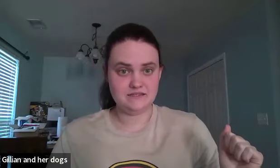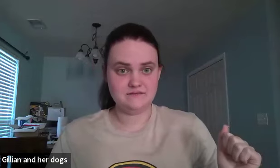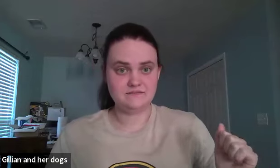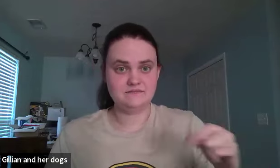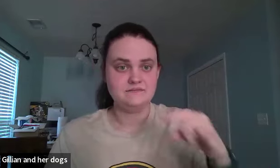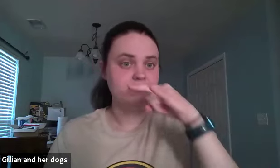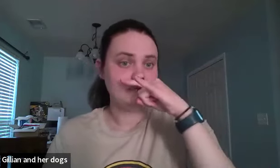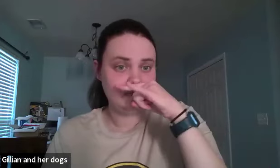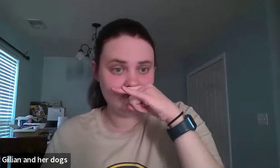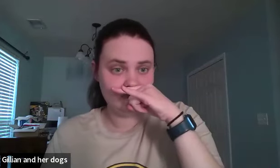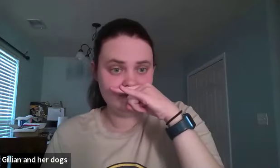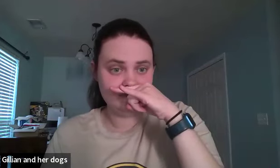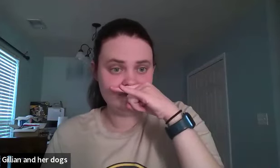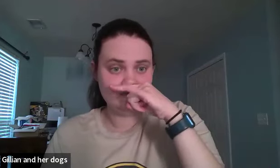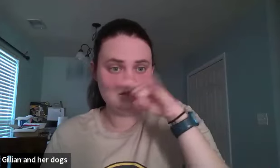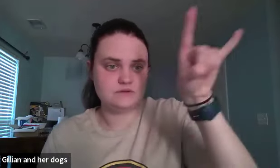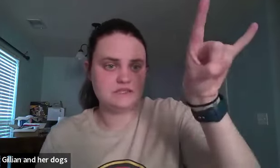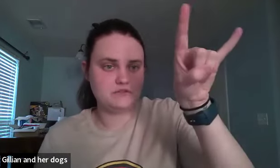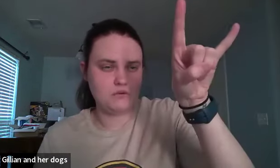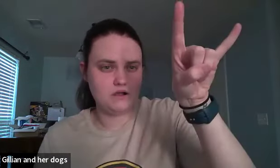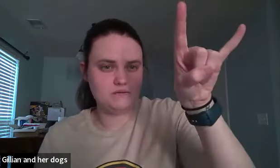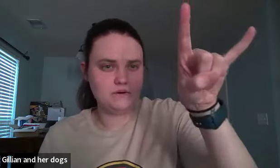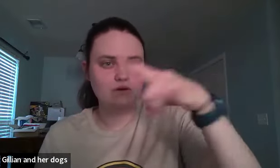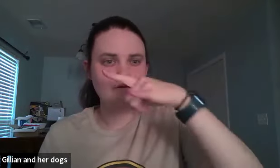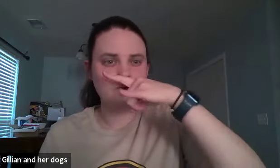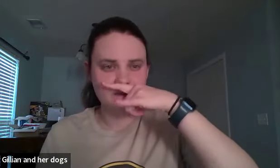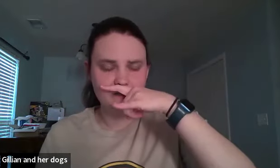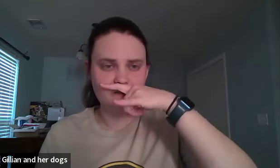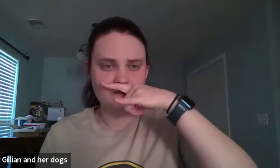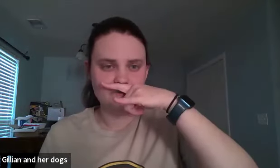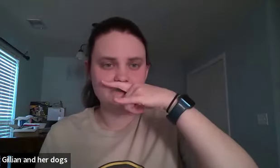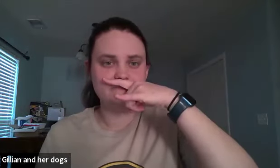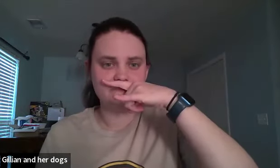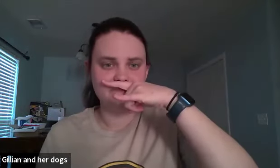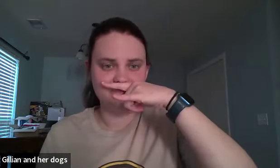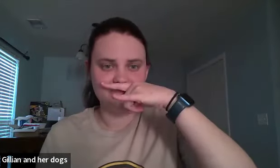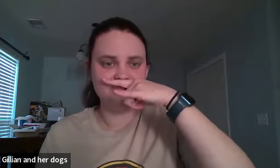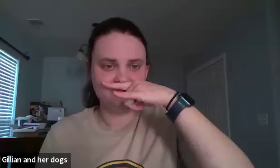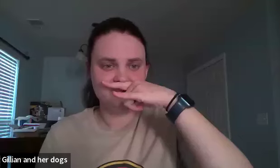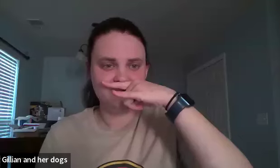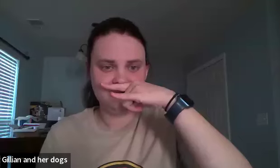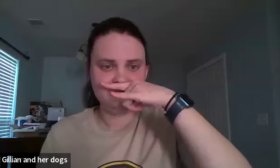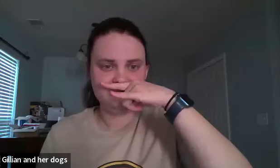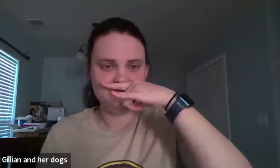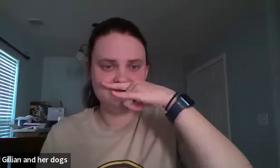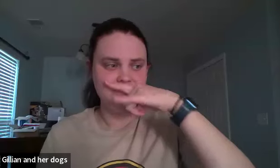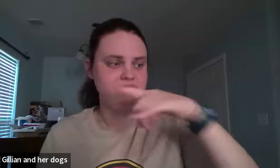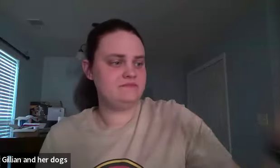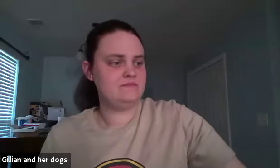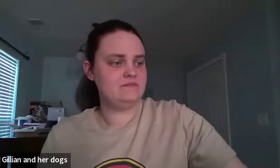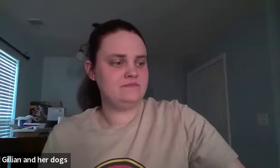Kids, kids. So it's like the rock and roll under your nose. Kids.